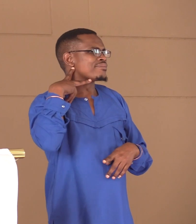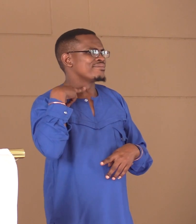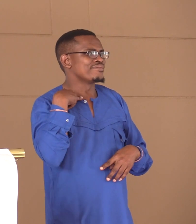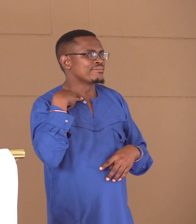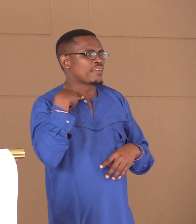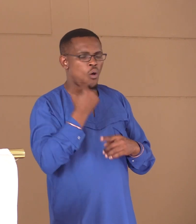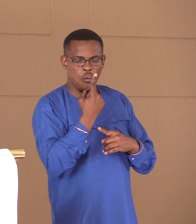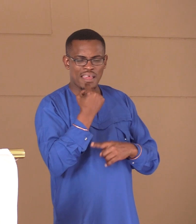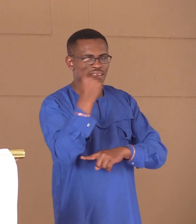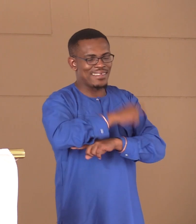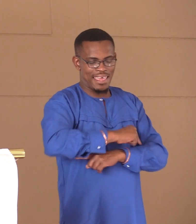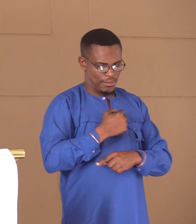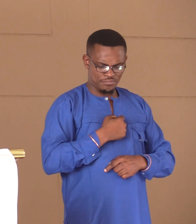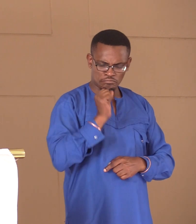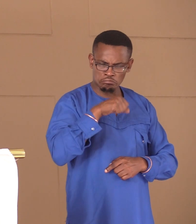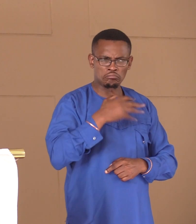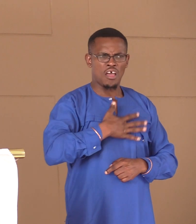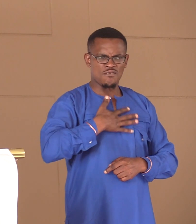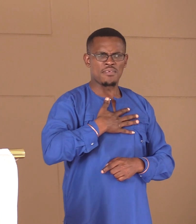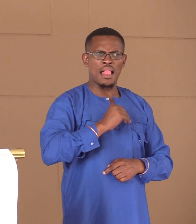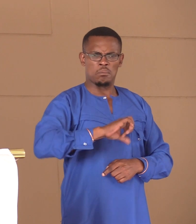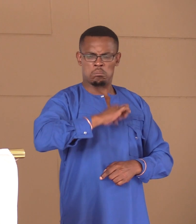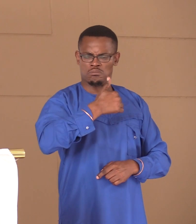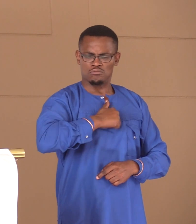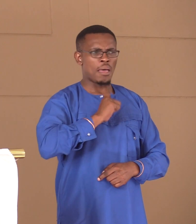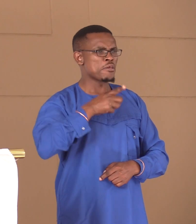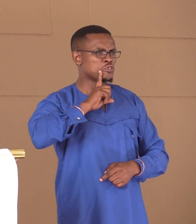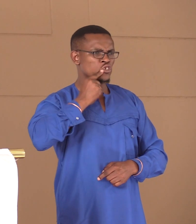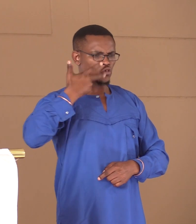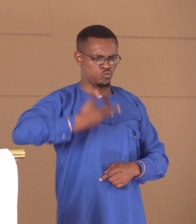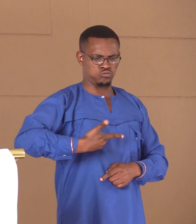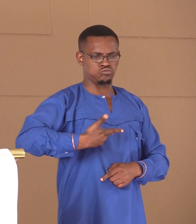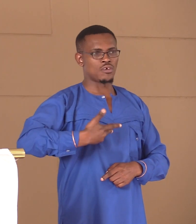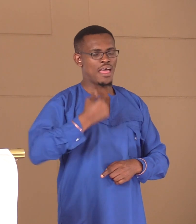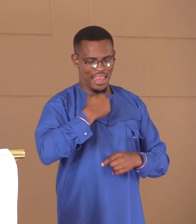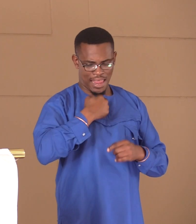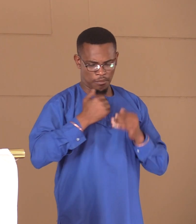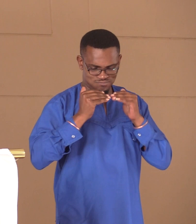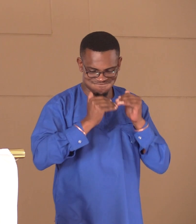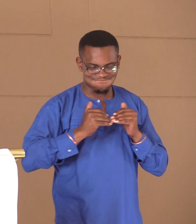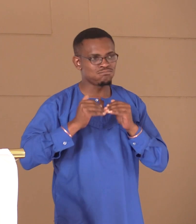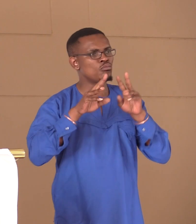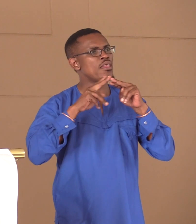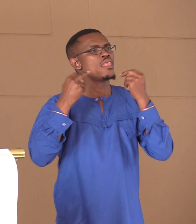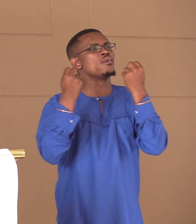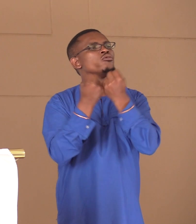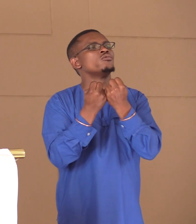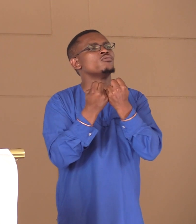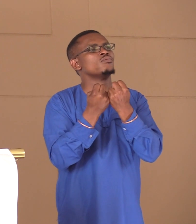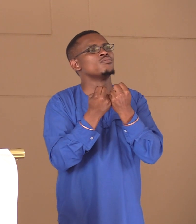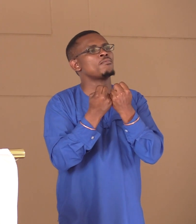motho o ne o ipetsa magetla gore I'm a teacher, wa itse gore o godisa setšhaba.